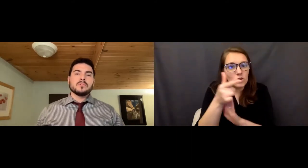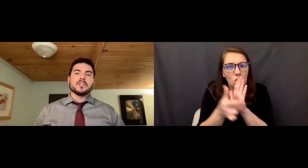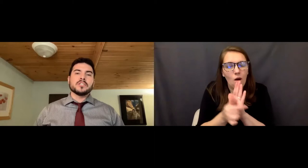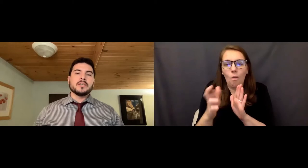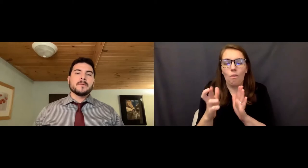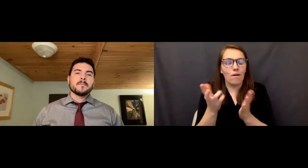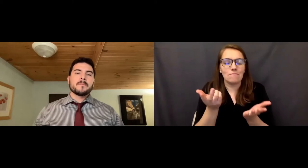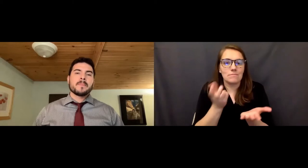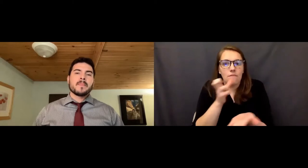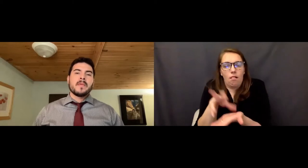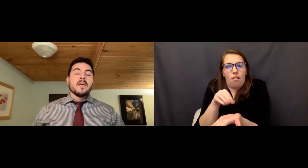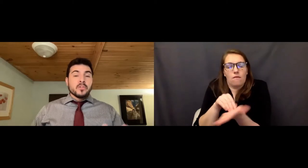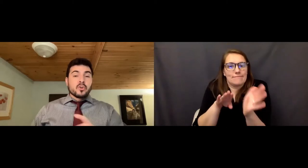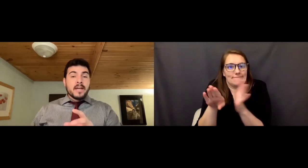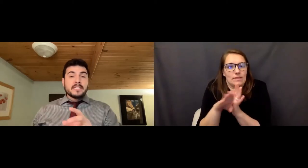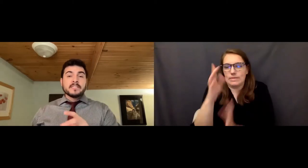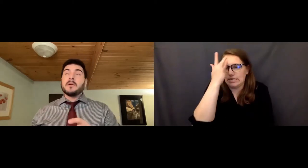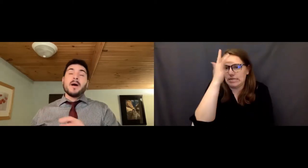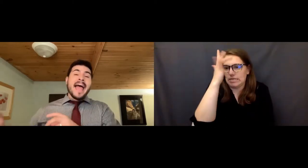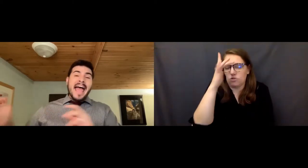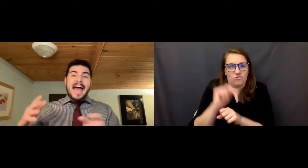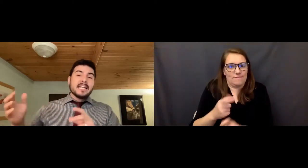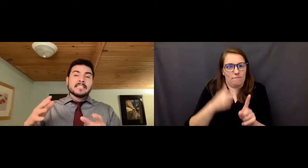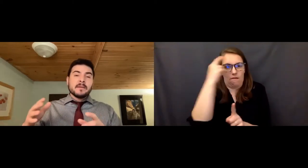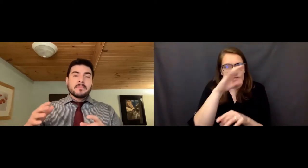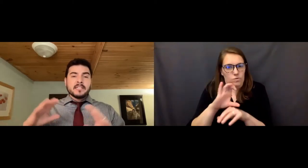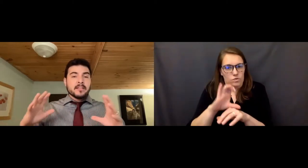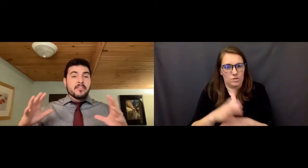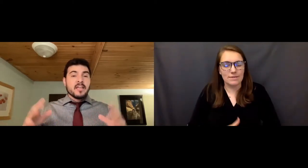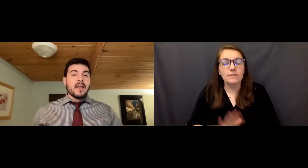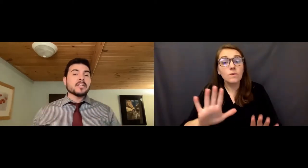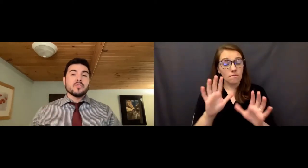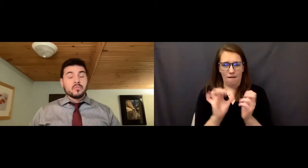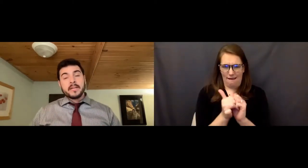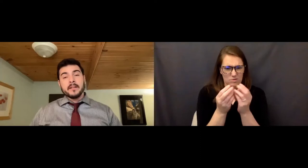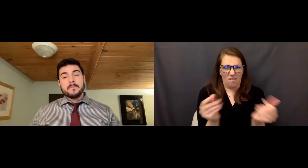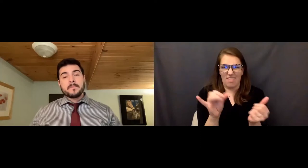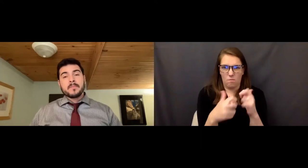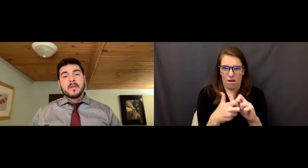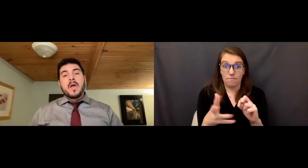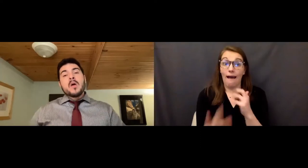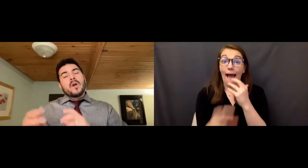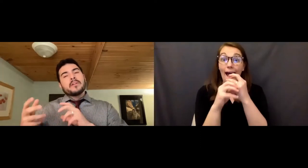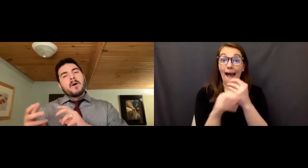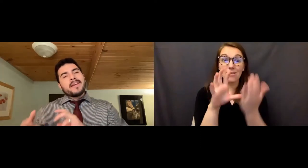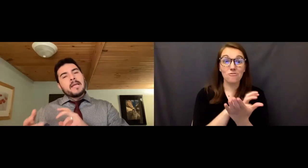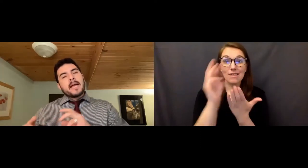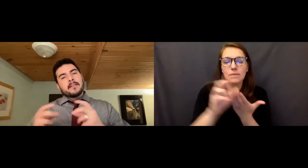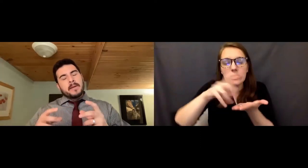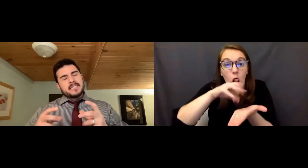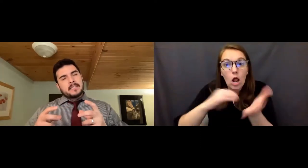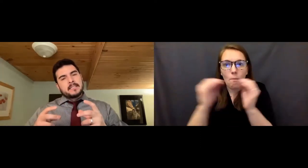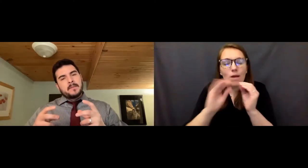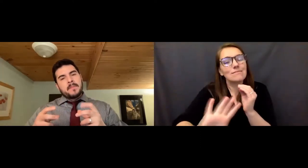intellectual tradition. So the corrective isn't about adding something to the theological curriculum. Rather, it's about getting